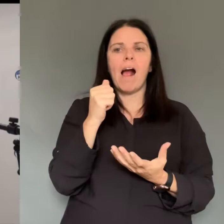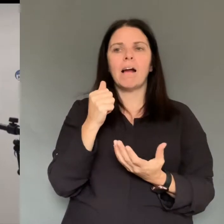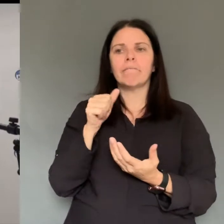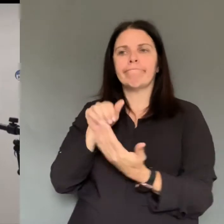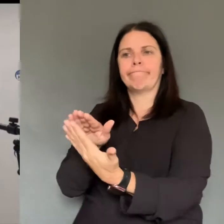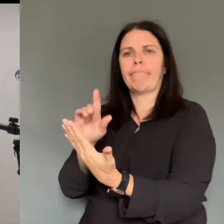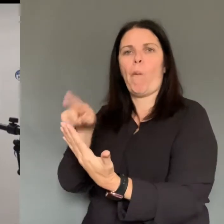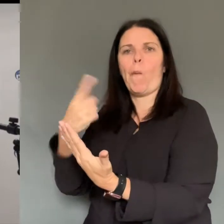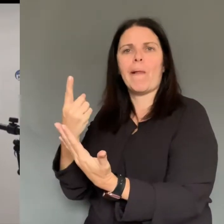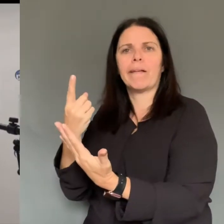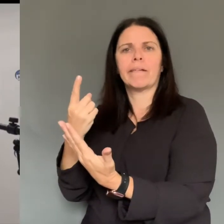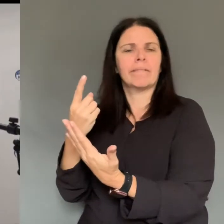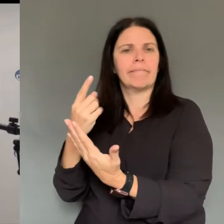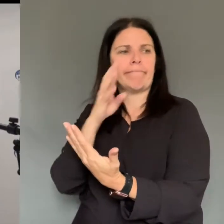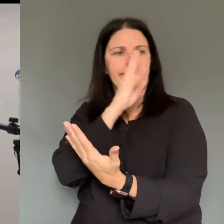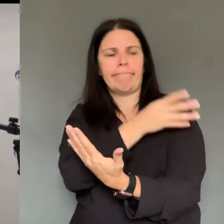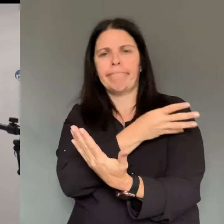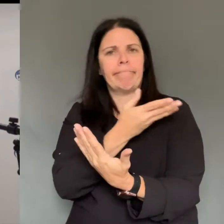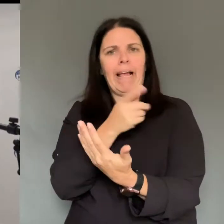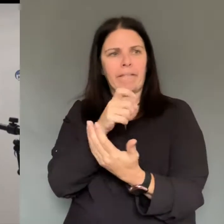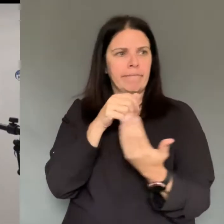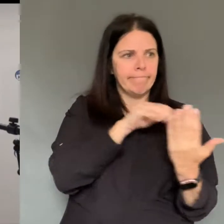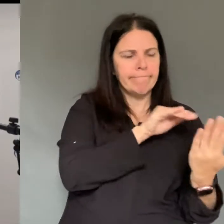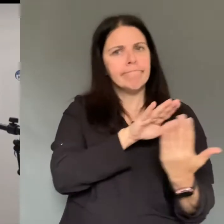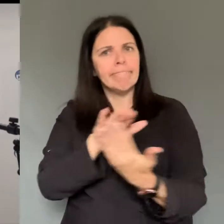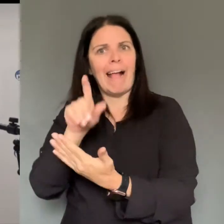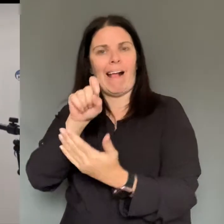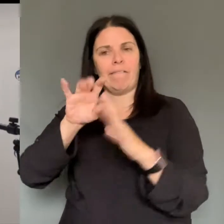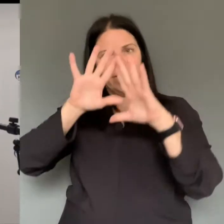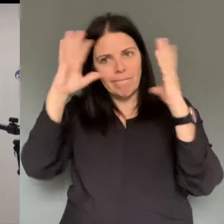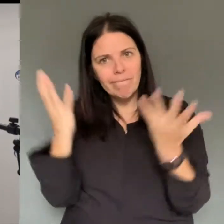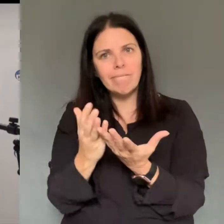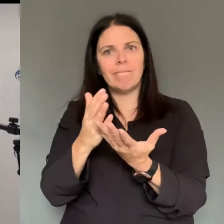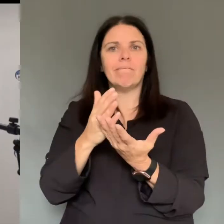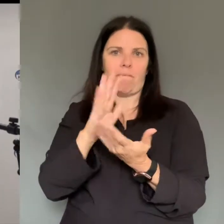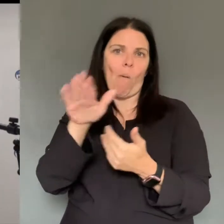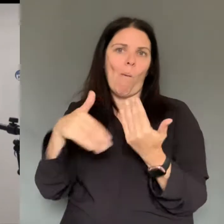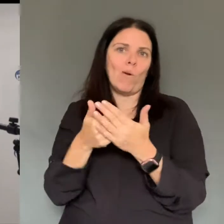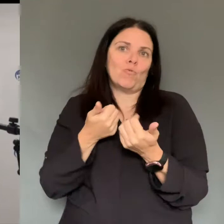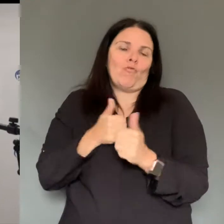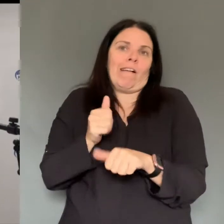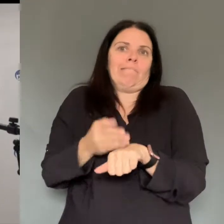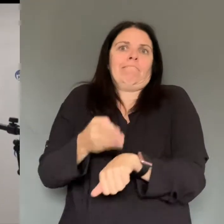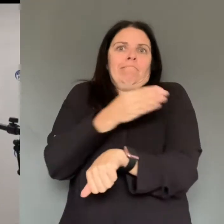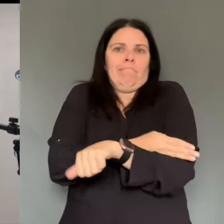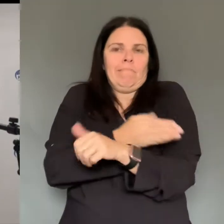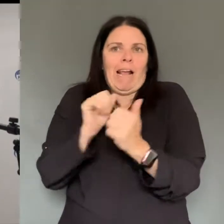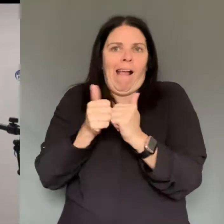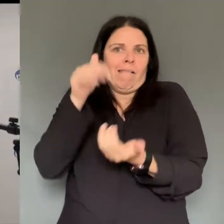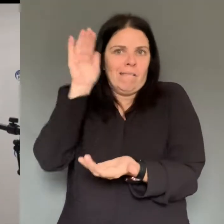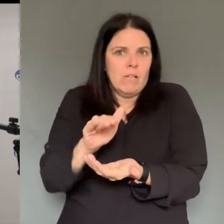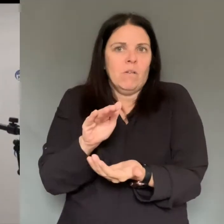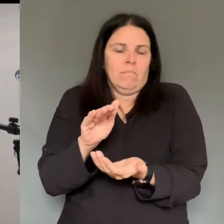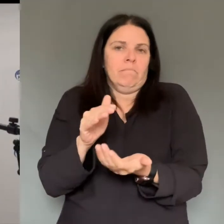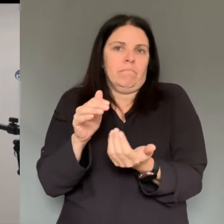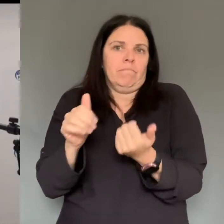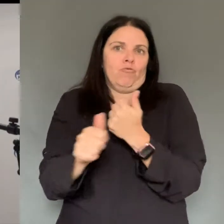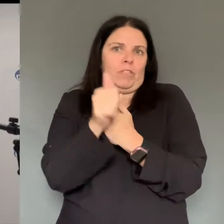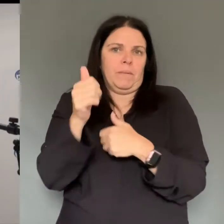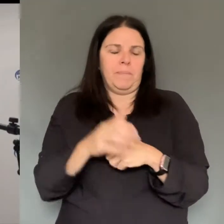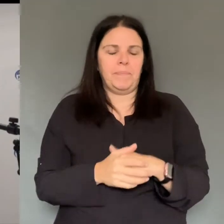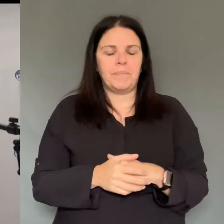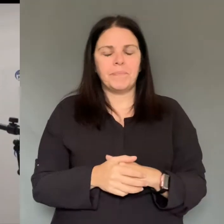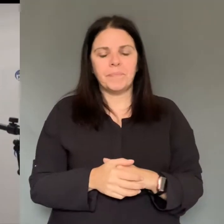So I think, good question. What we can take temperatures, we can talk about the screening. I think most of the